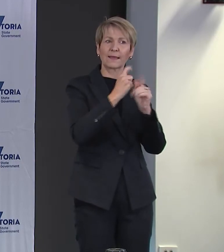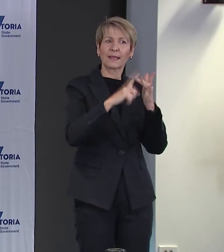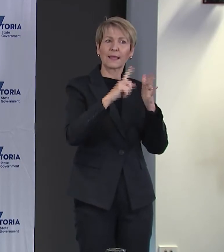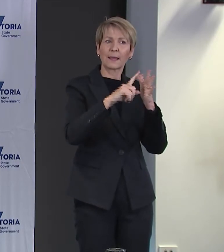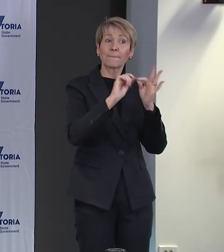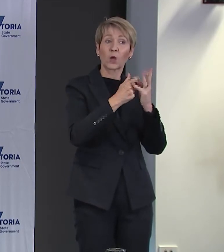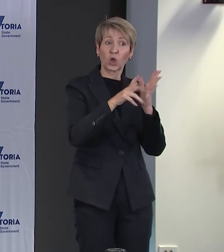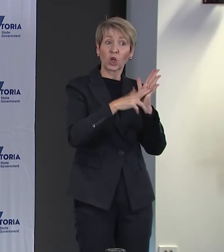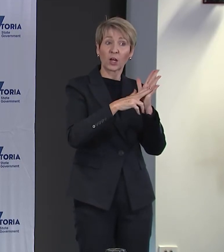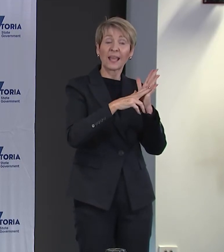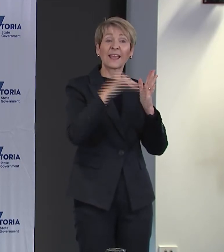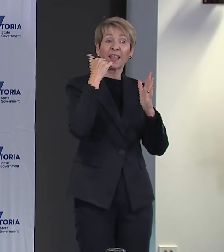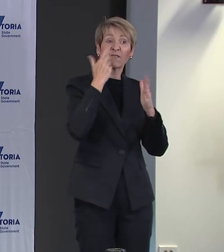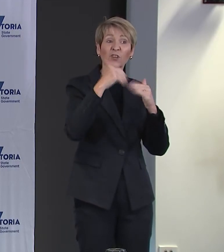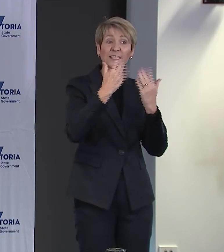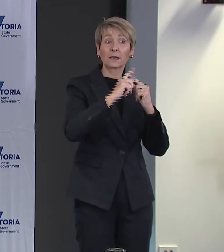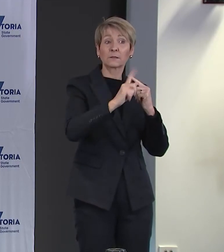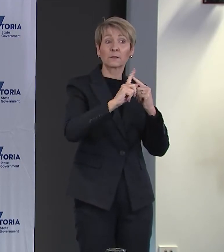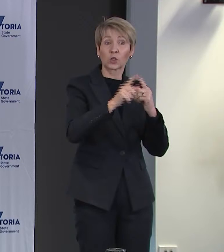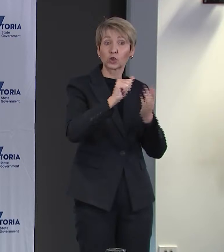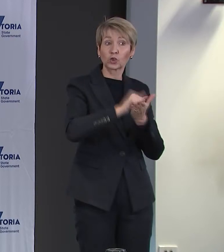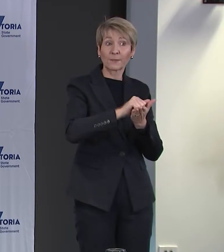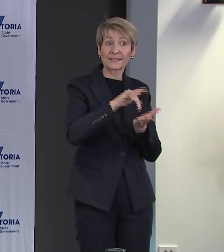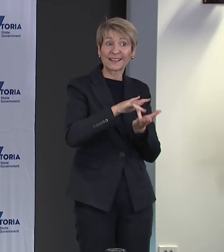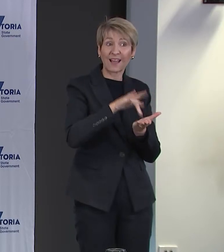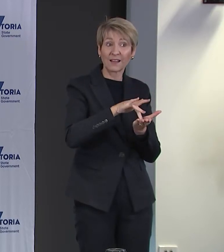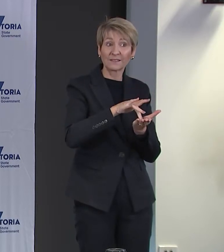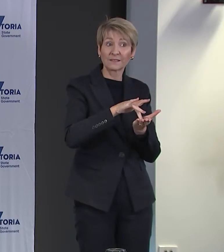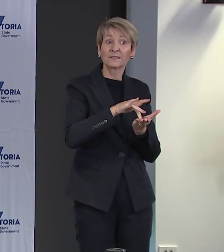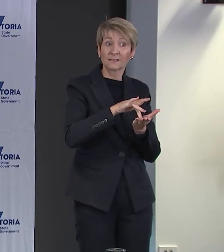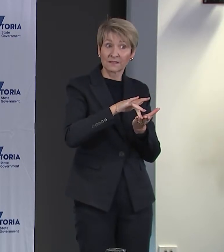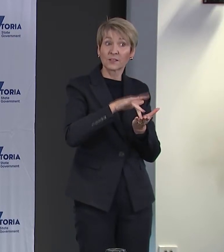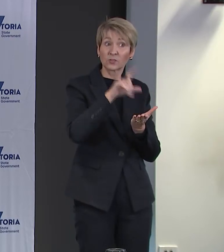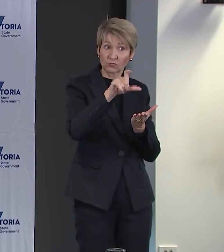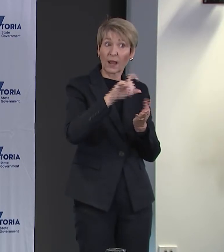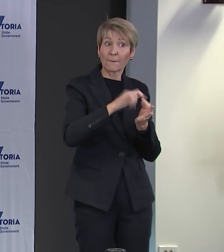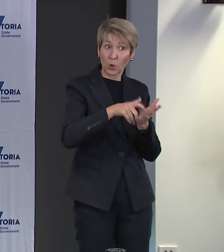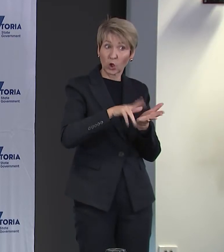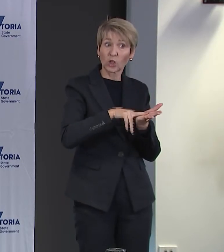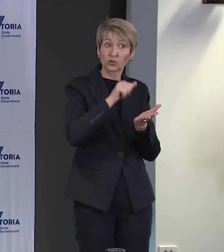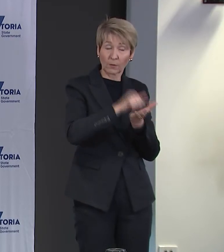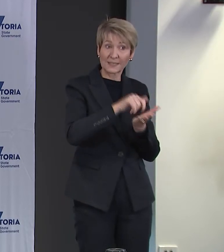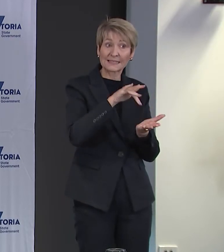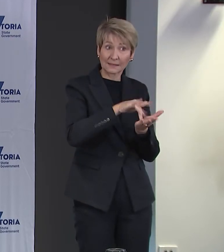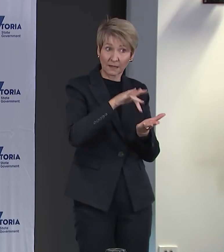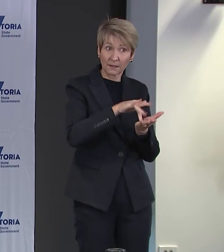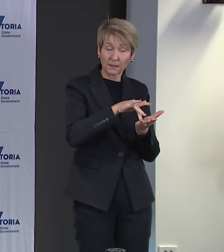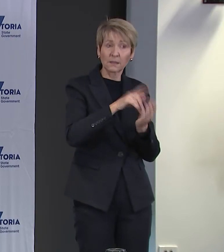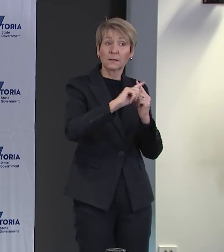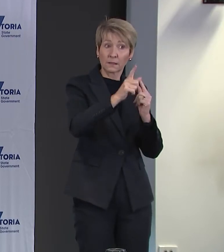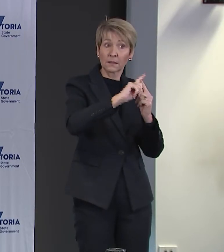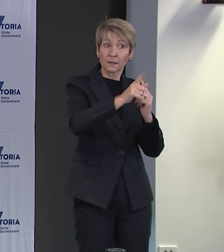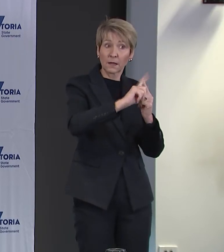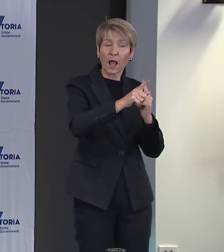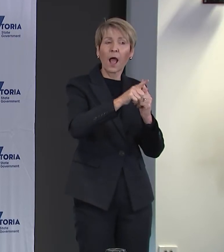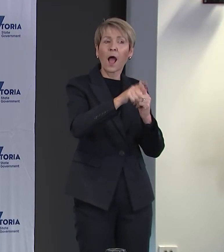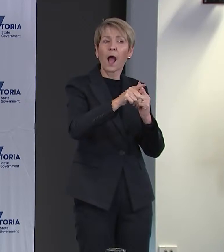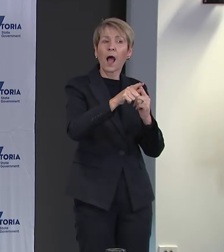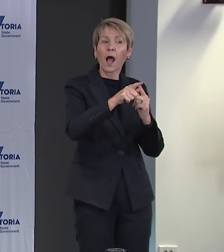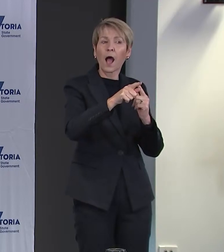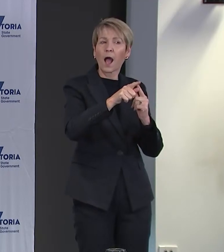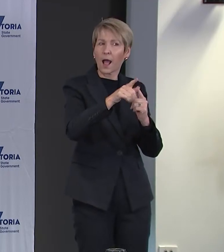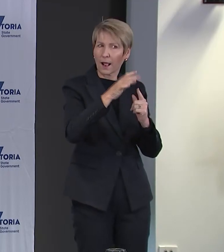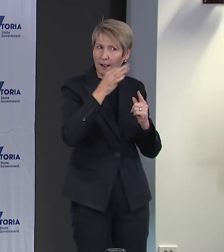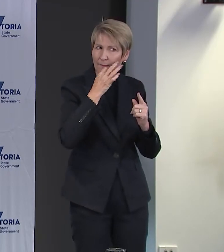exposure to the Craigieburn shopping centre and a number of the exposure sites that we've previously listed. This individual came forward to get tested on the back of some of